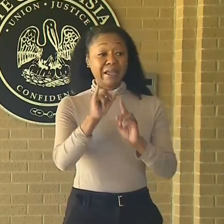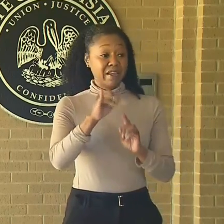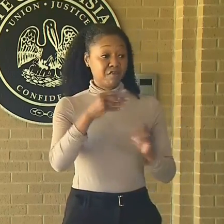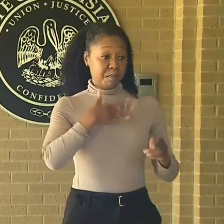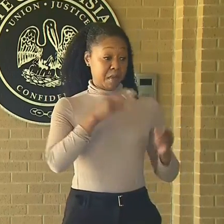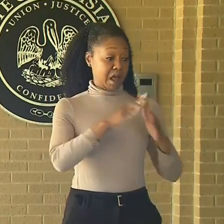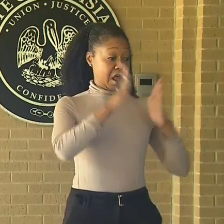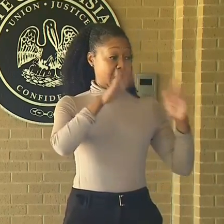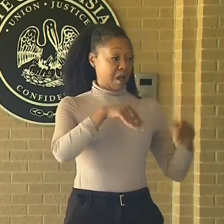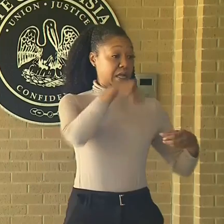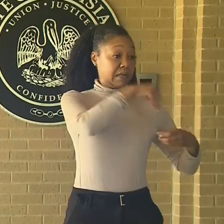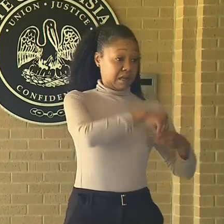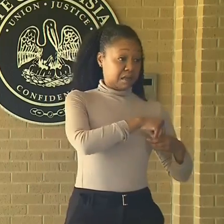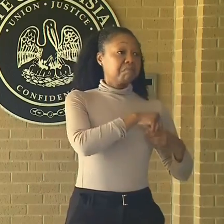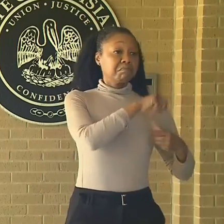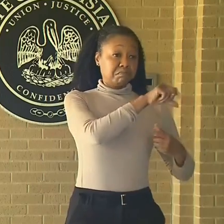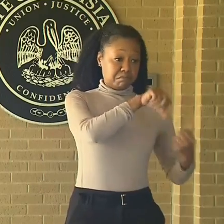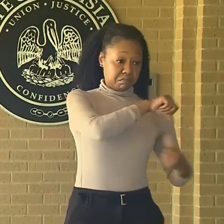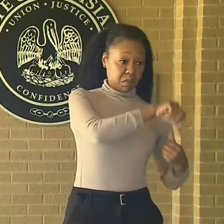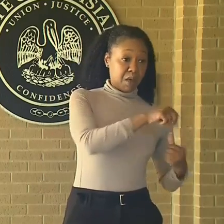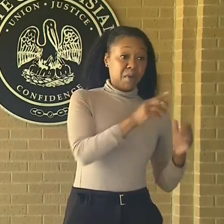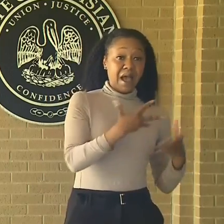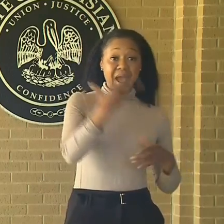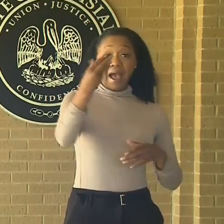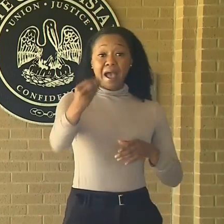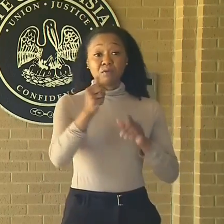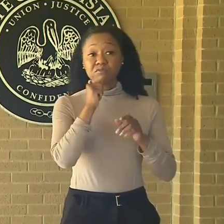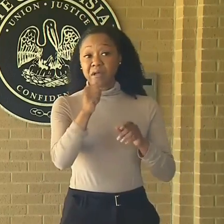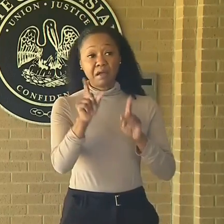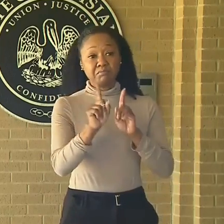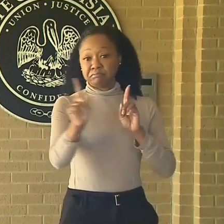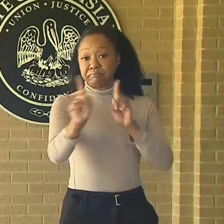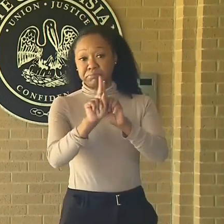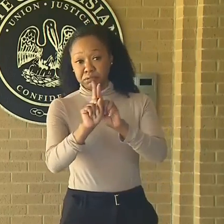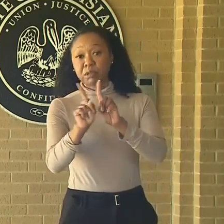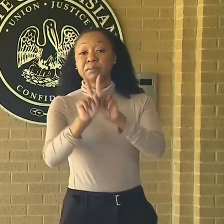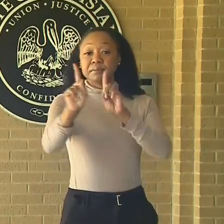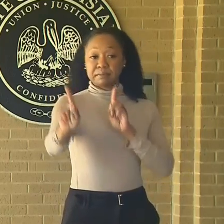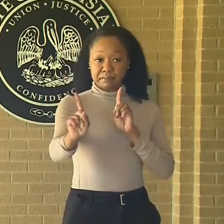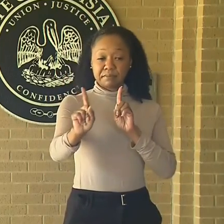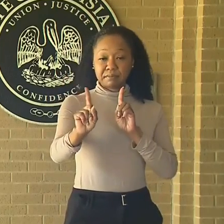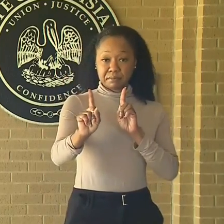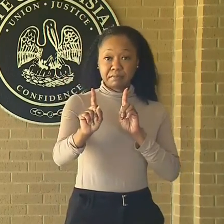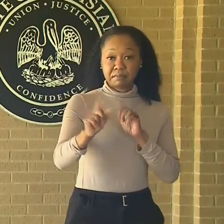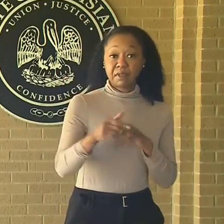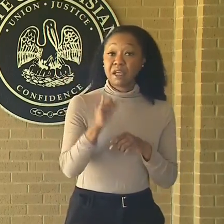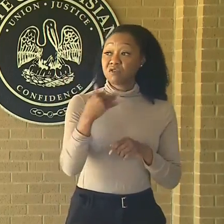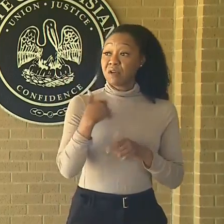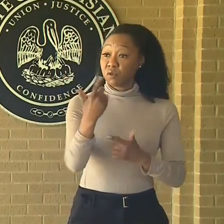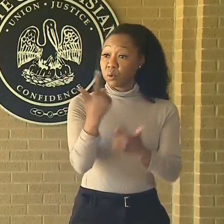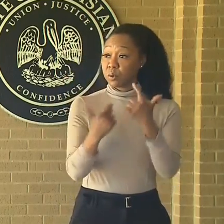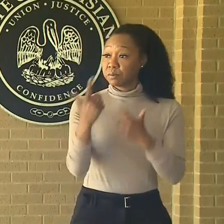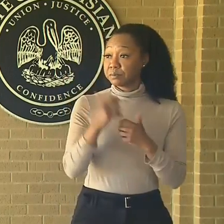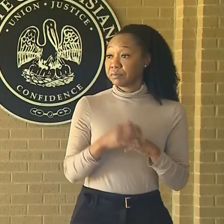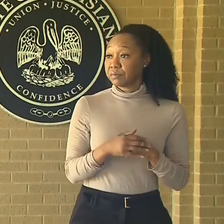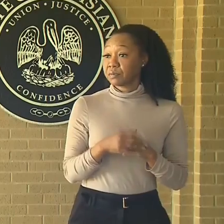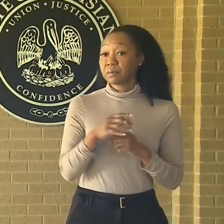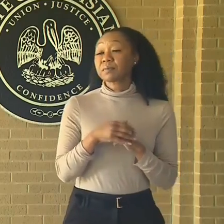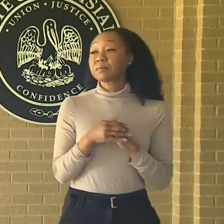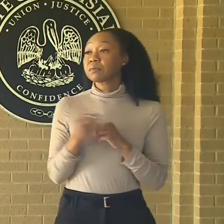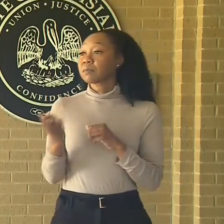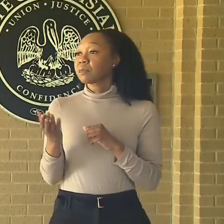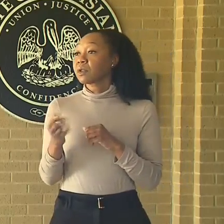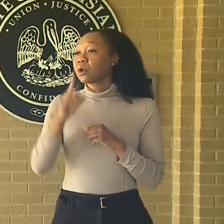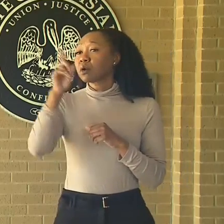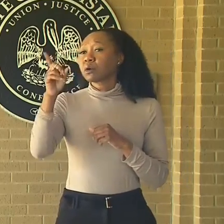household, and certainly staying home when you're sick. With that, I'll take a few questions. Yes, ma'am? Governor, when you talk